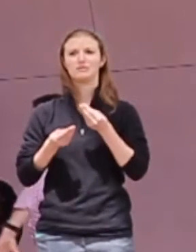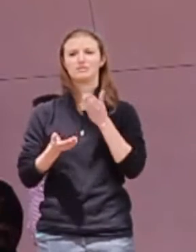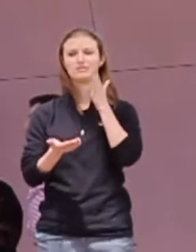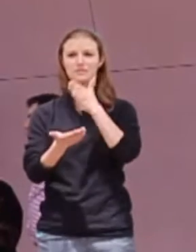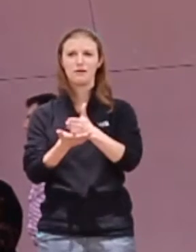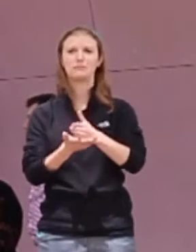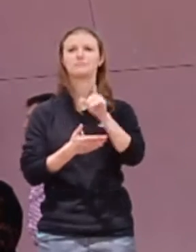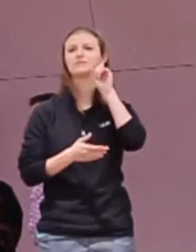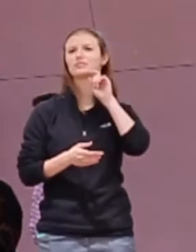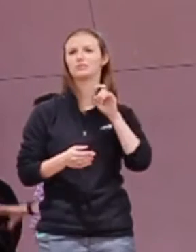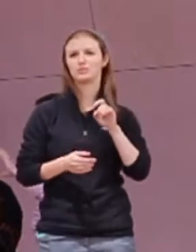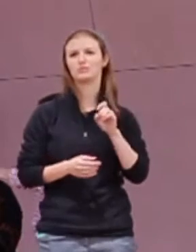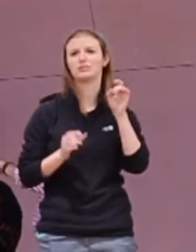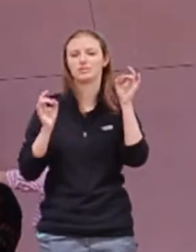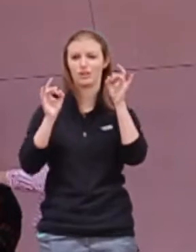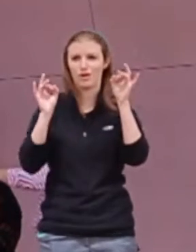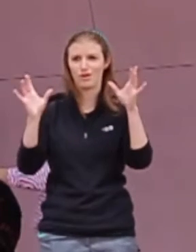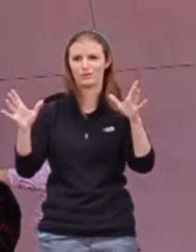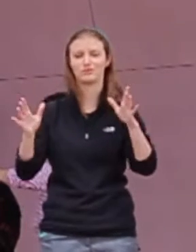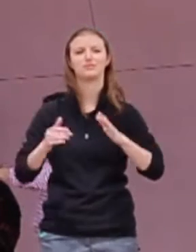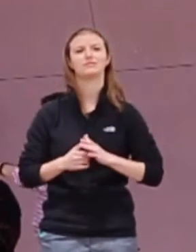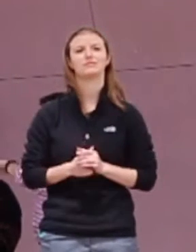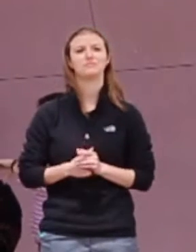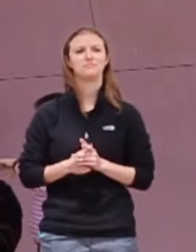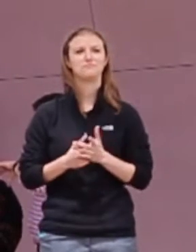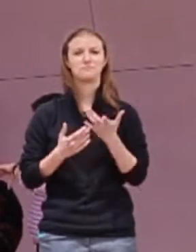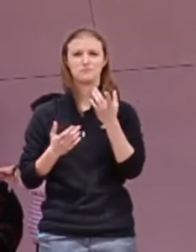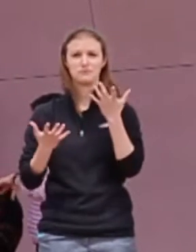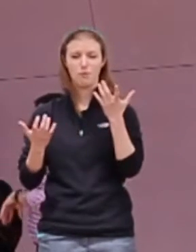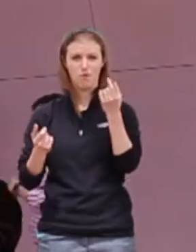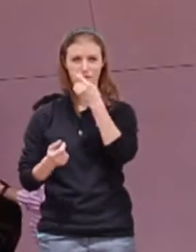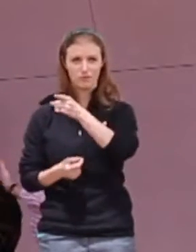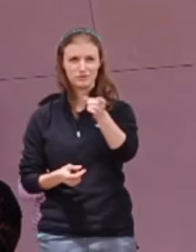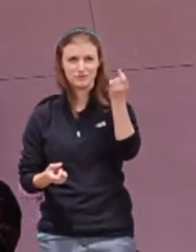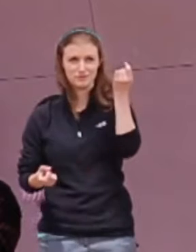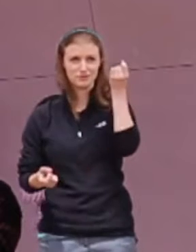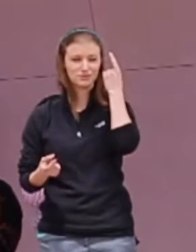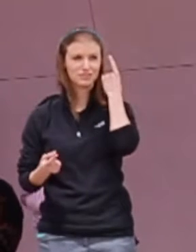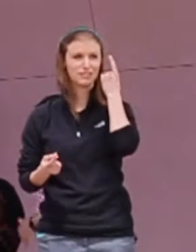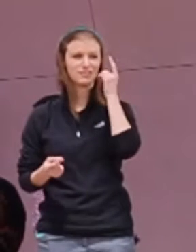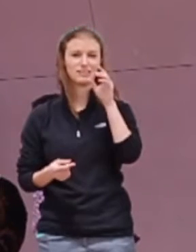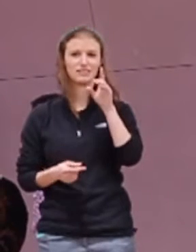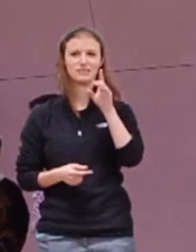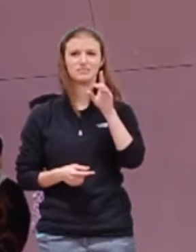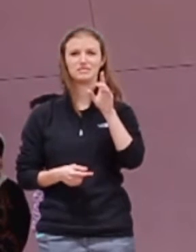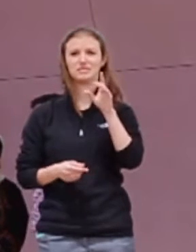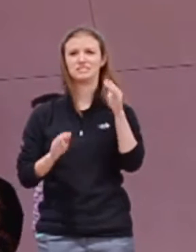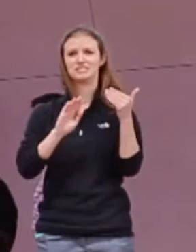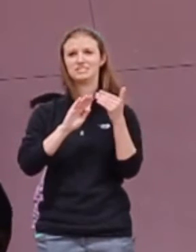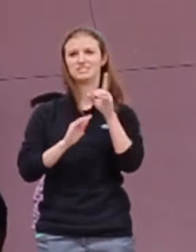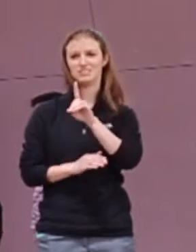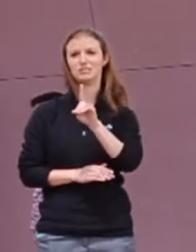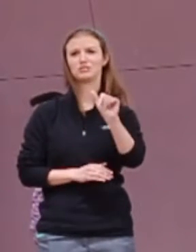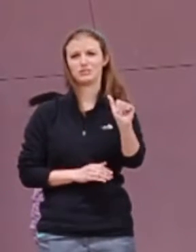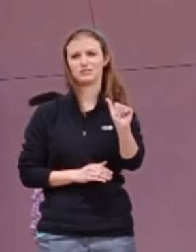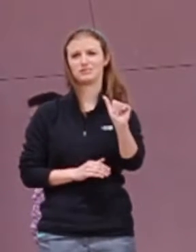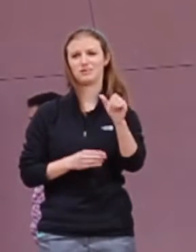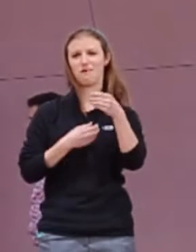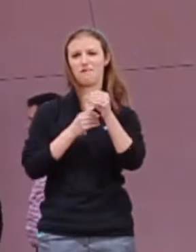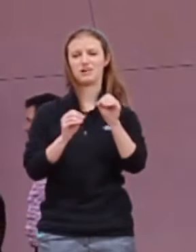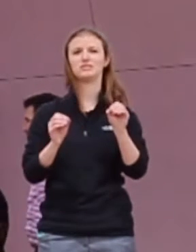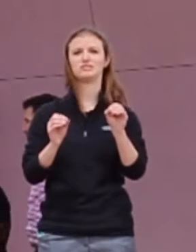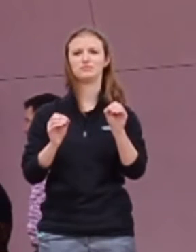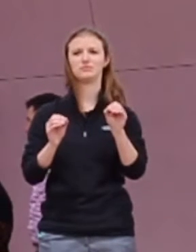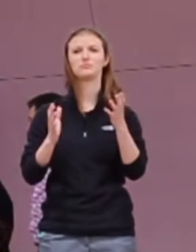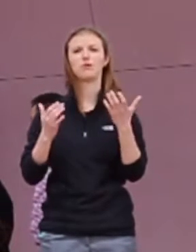accountable. I want you to understand that the District Attorney's Office here in Bernalillo County is going to make it the highest